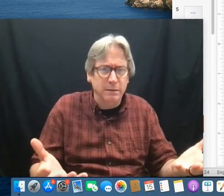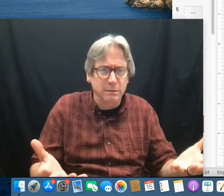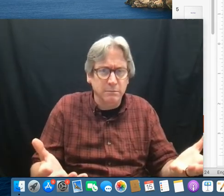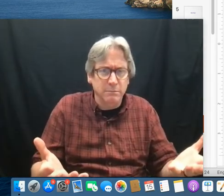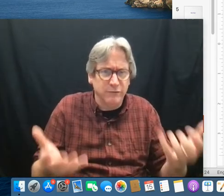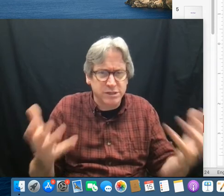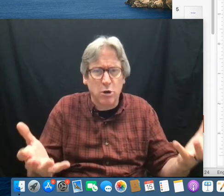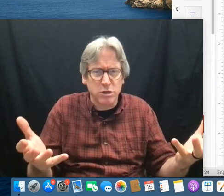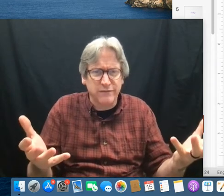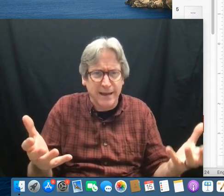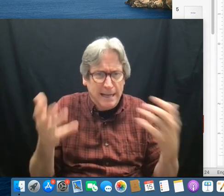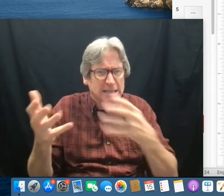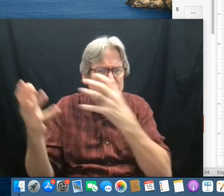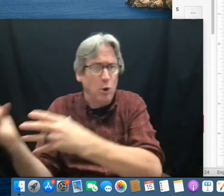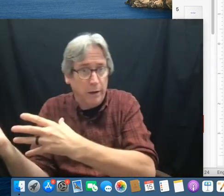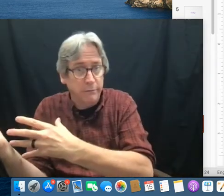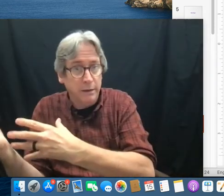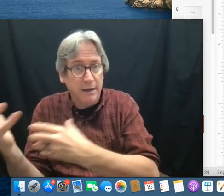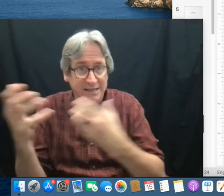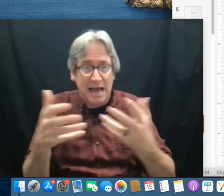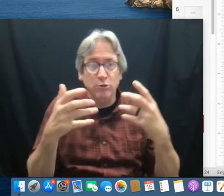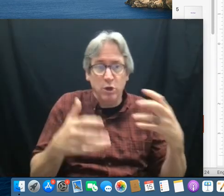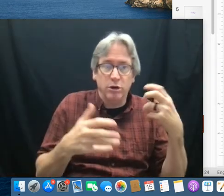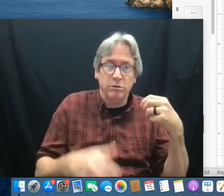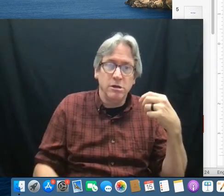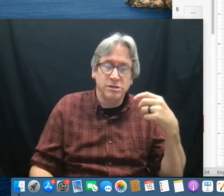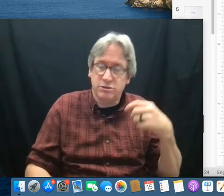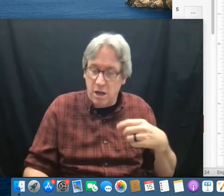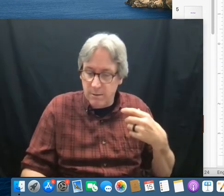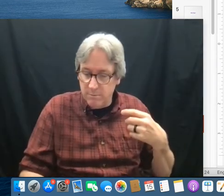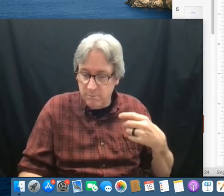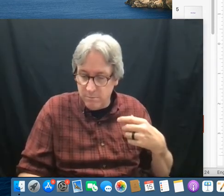this. So it's just sandwich.